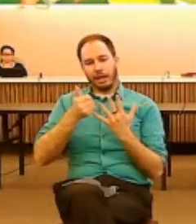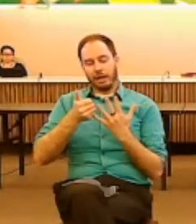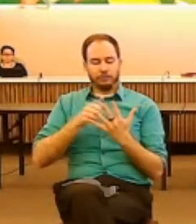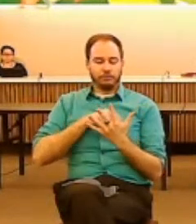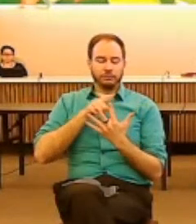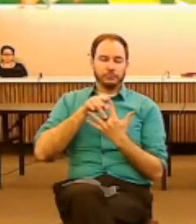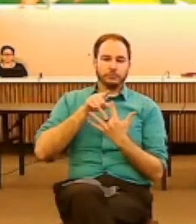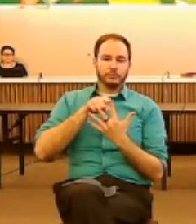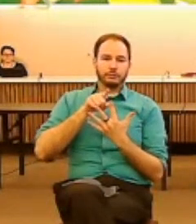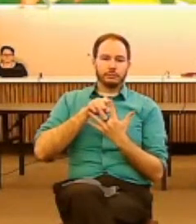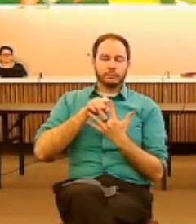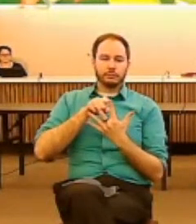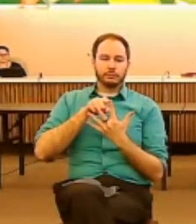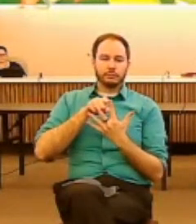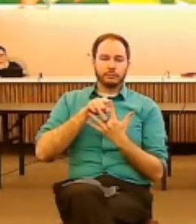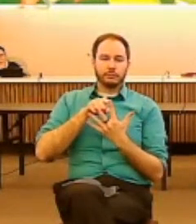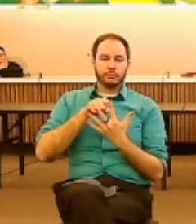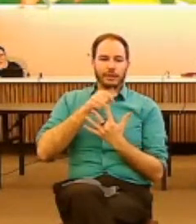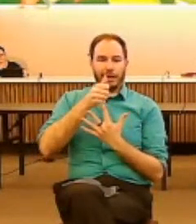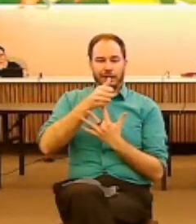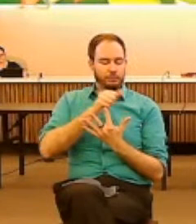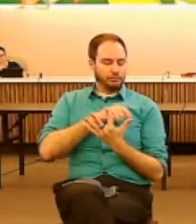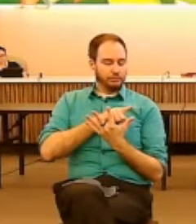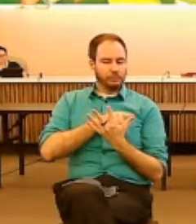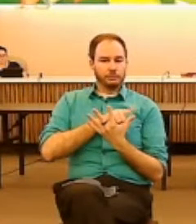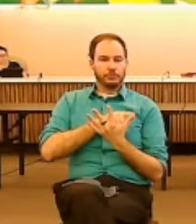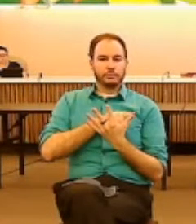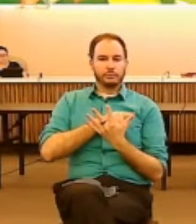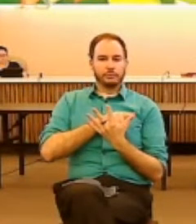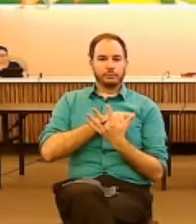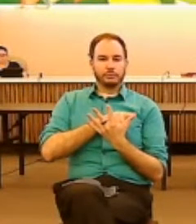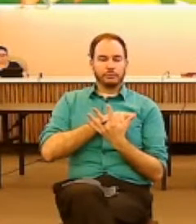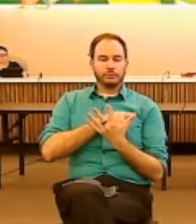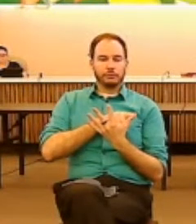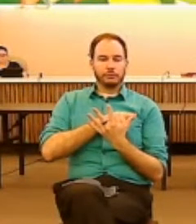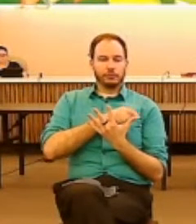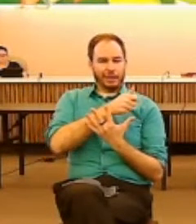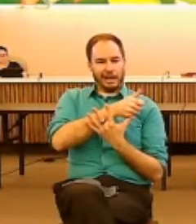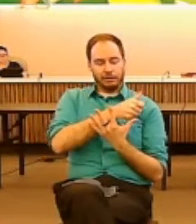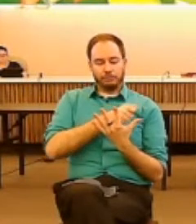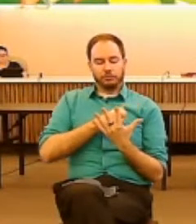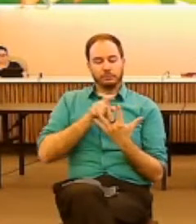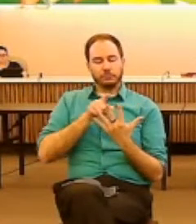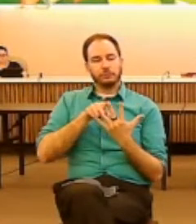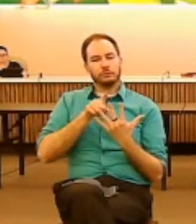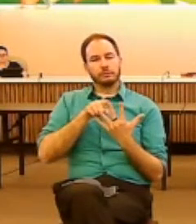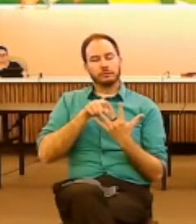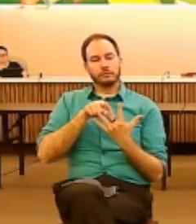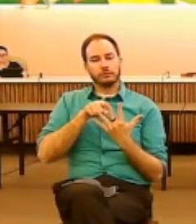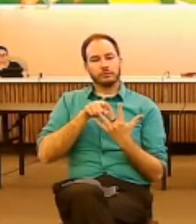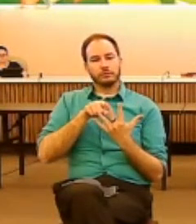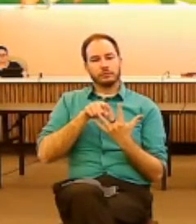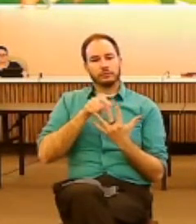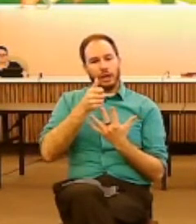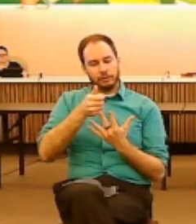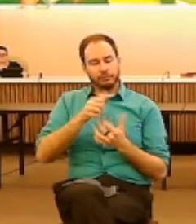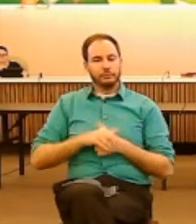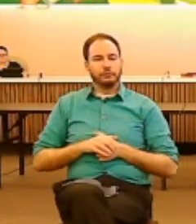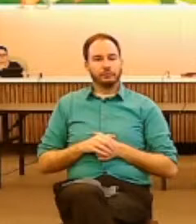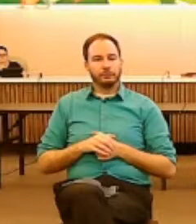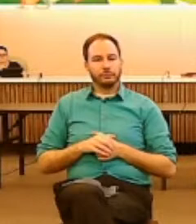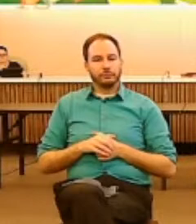Aye. Councilmember Page, Aye. Councilmember Belanca, Aye. Supervisor Schultz. Aye.